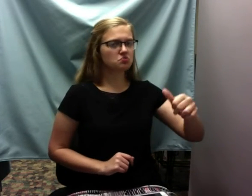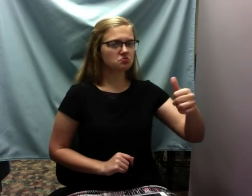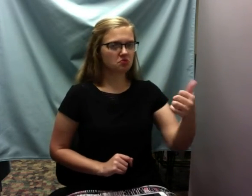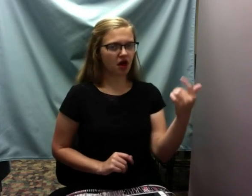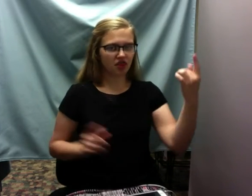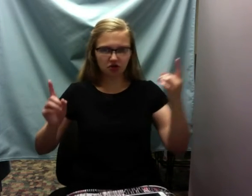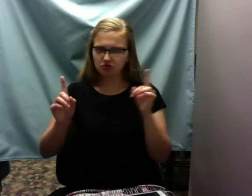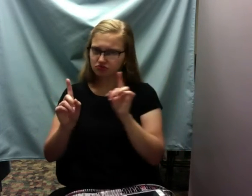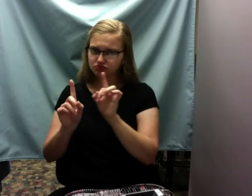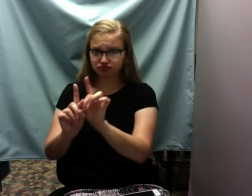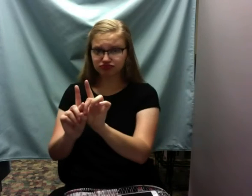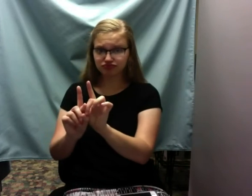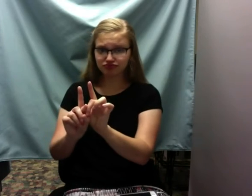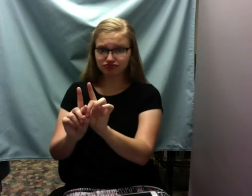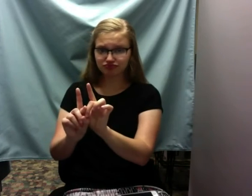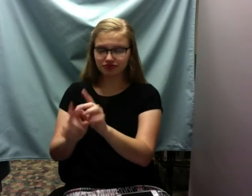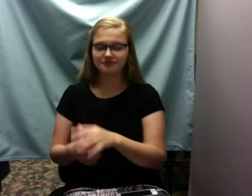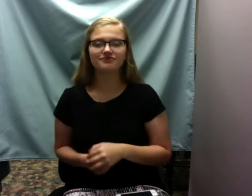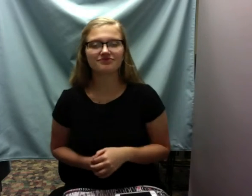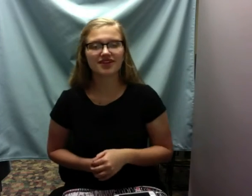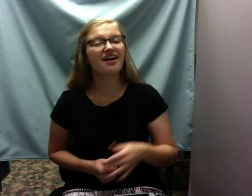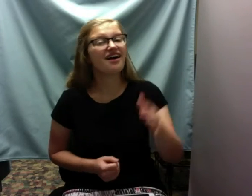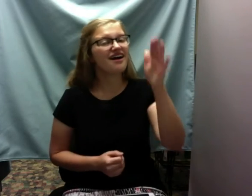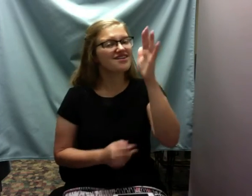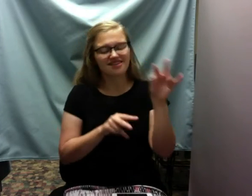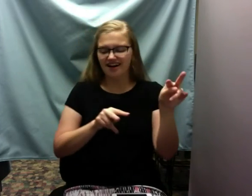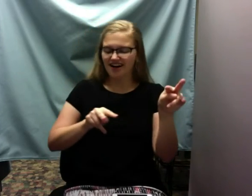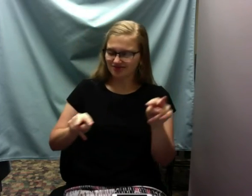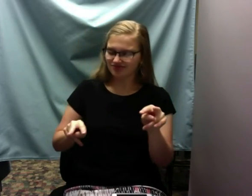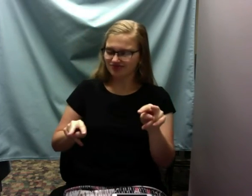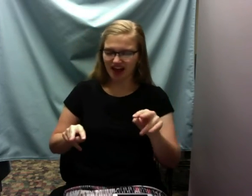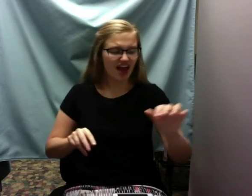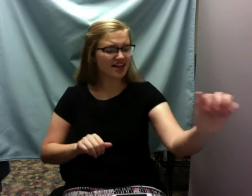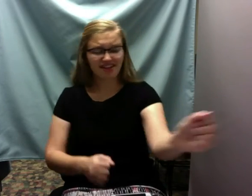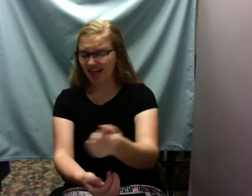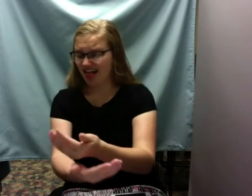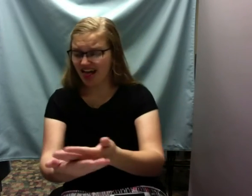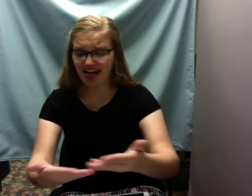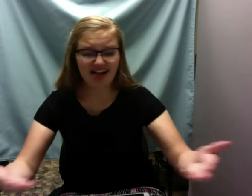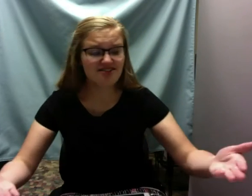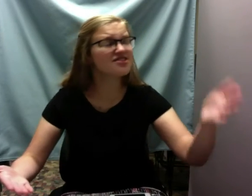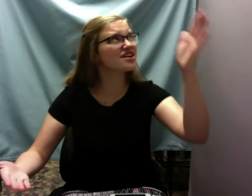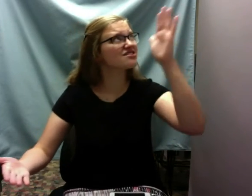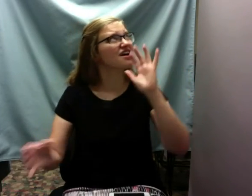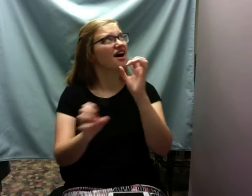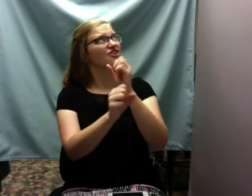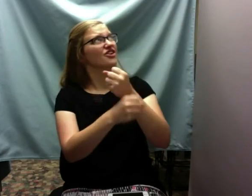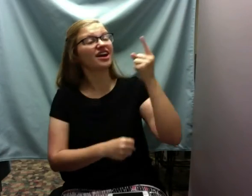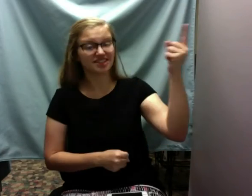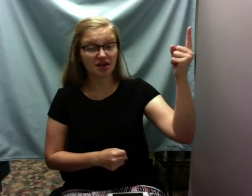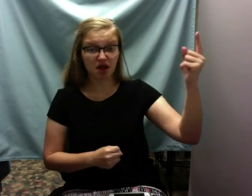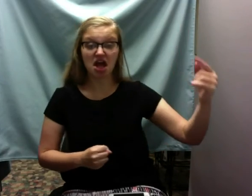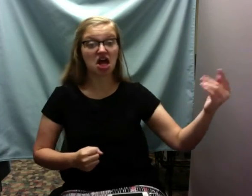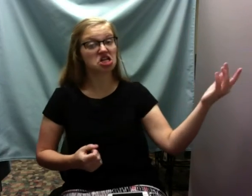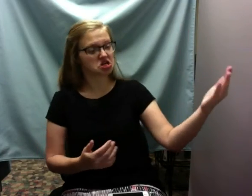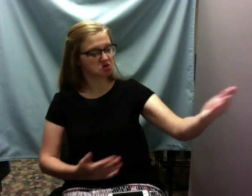him. And out of the ground the Lord God formed every beast of the field, and every fowl of the air, and brought them unto Adam to see what he